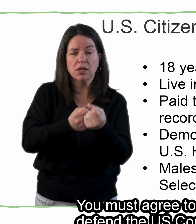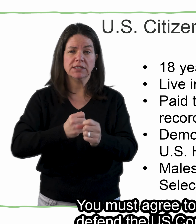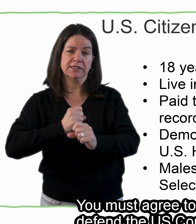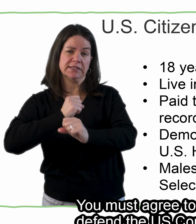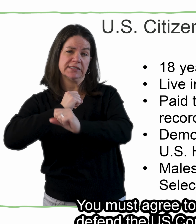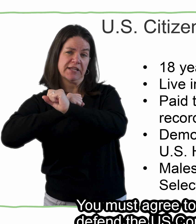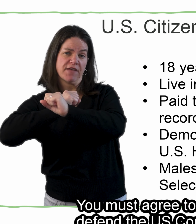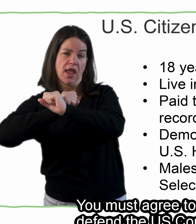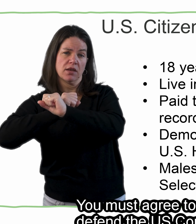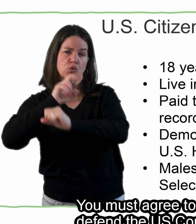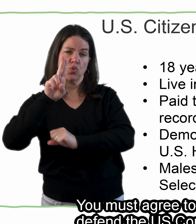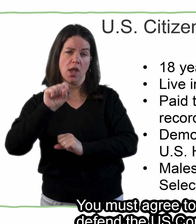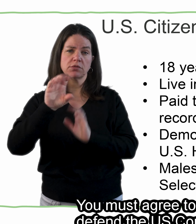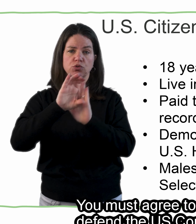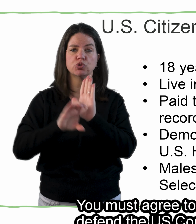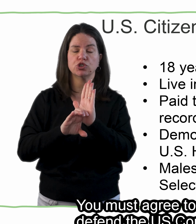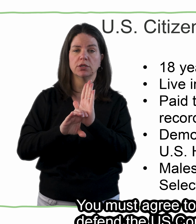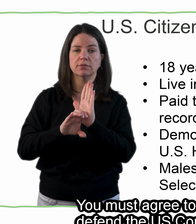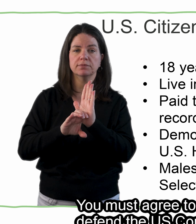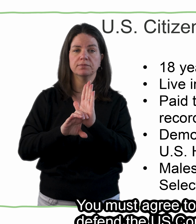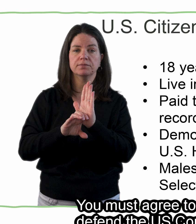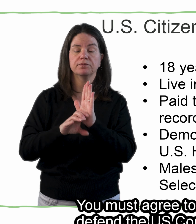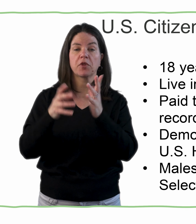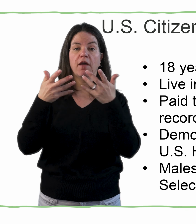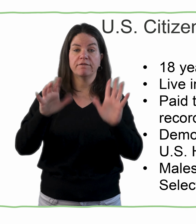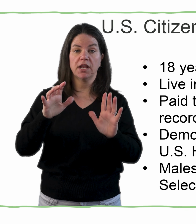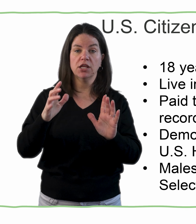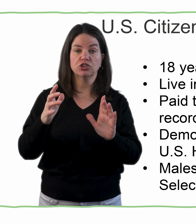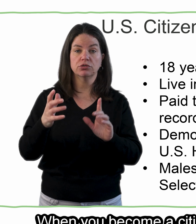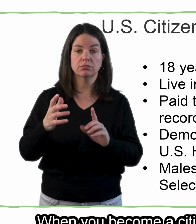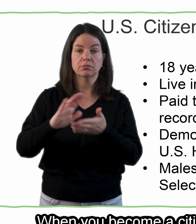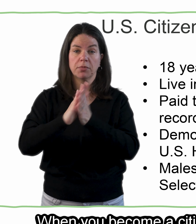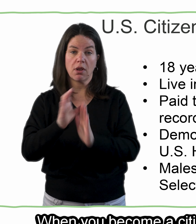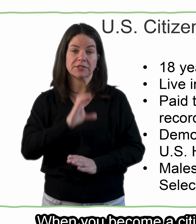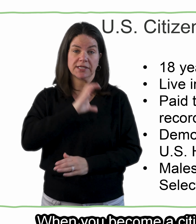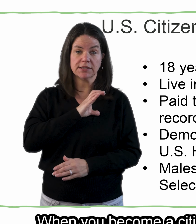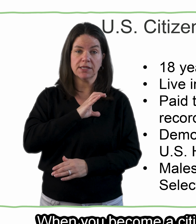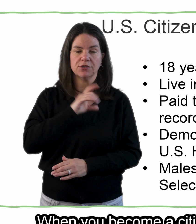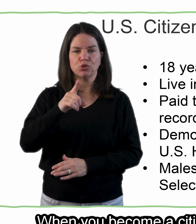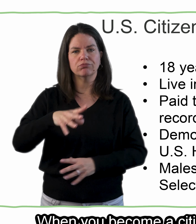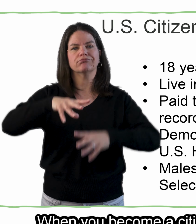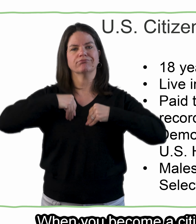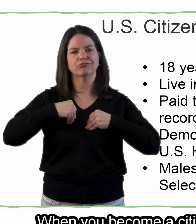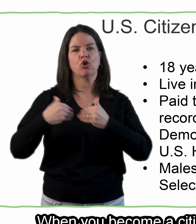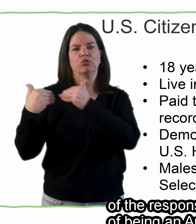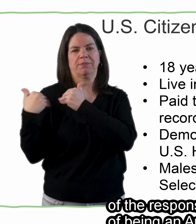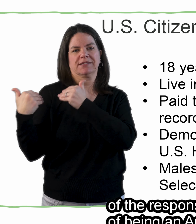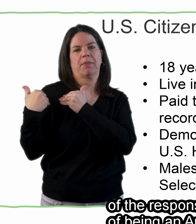to support and defend the U.S. Constitution. When you become a citizen, you accept all of the